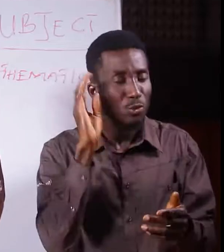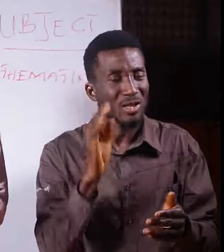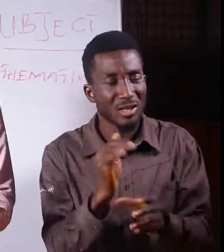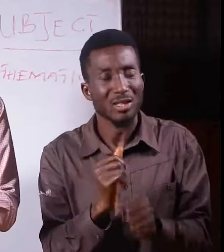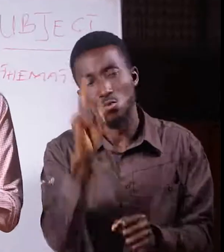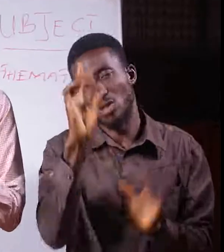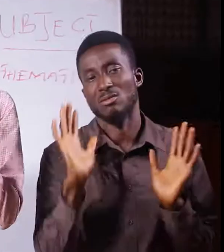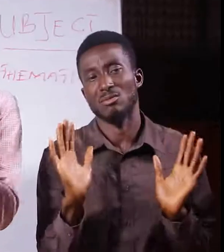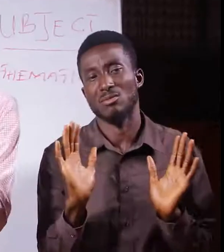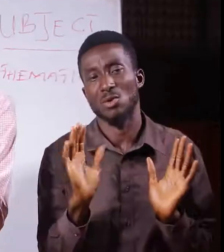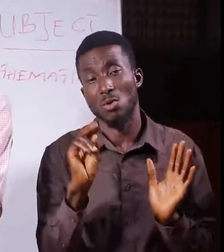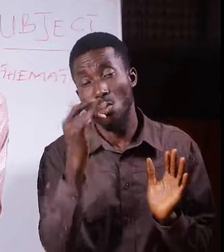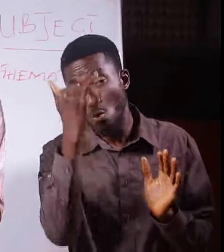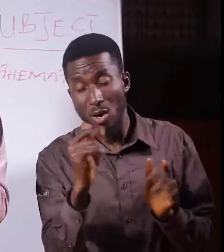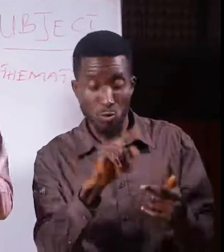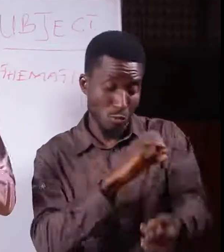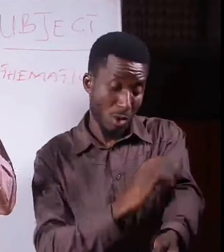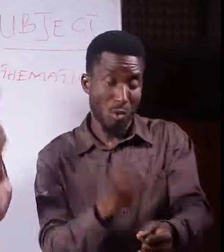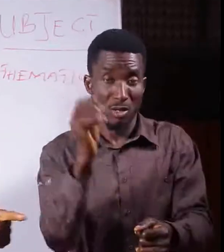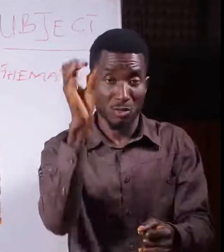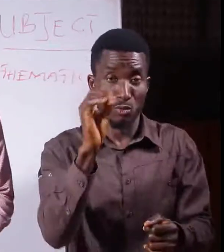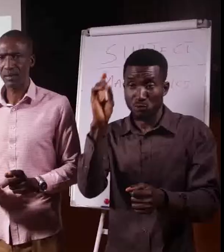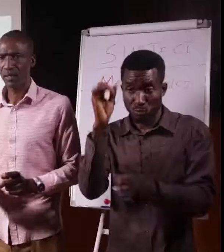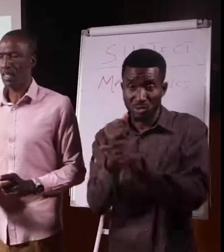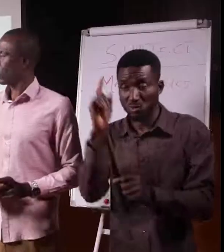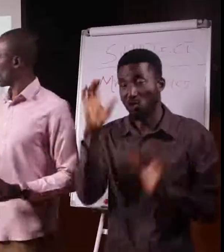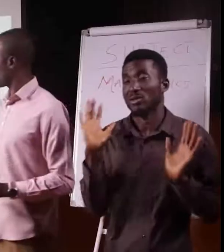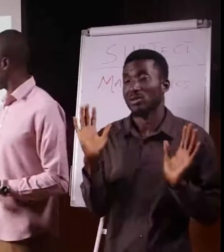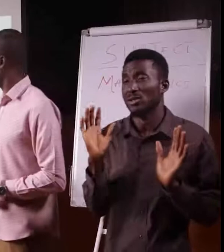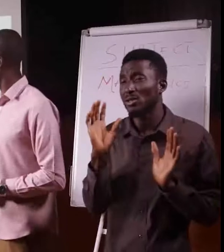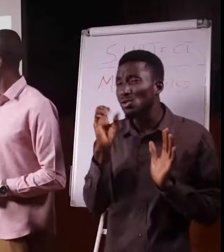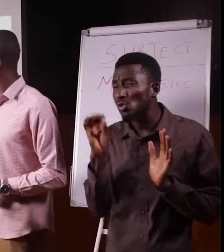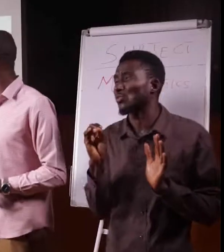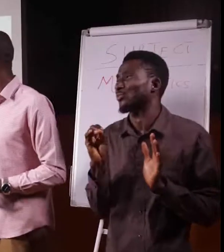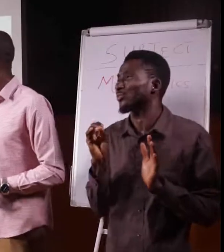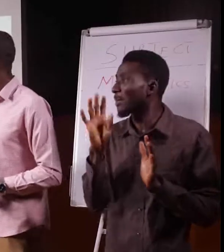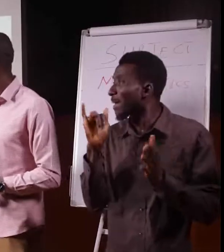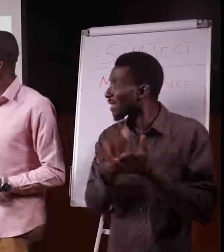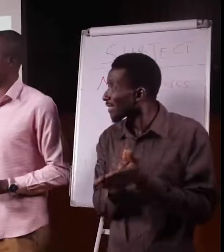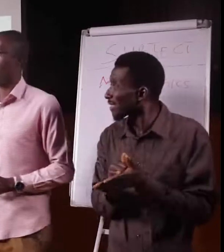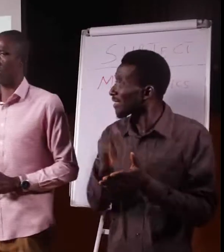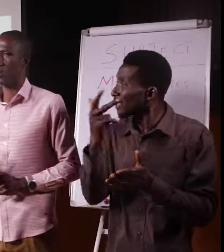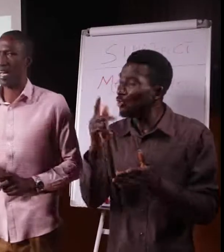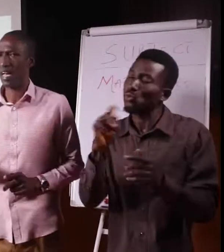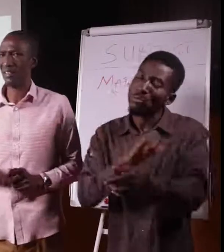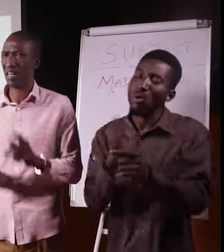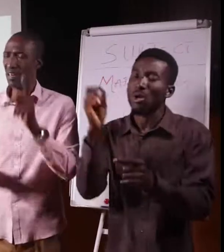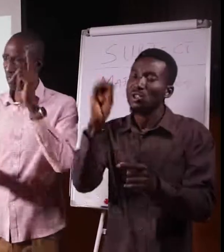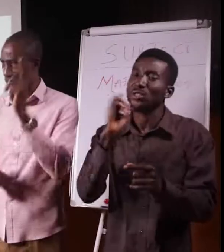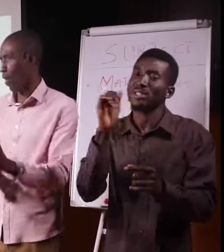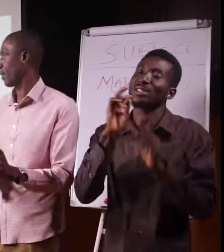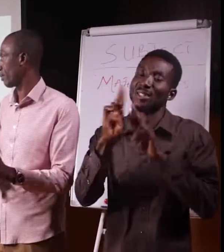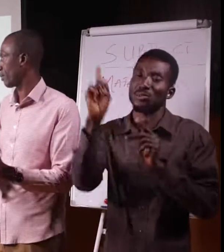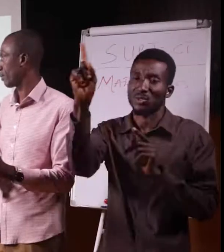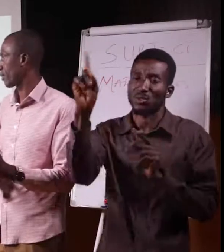1, or y to power 0 will give you 1. So certainly, by that, 3 to power 0, the answer